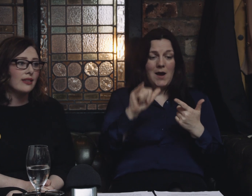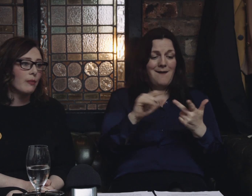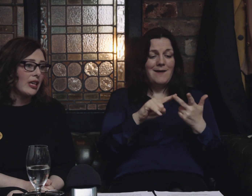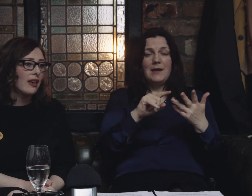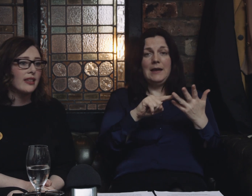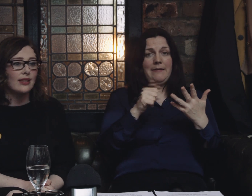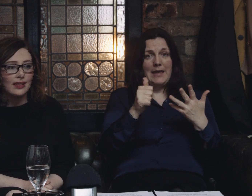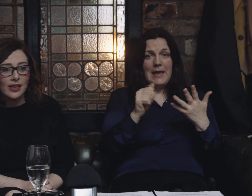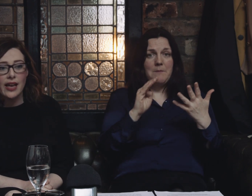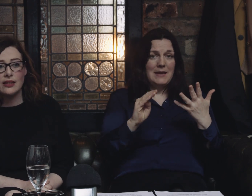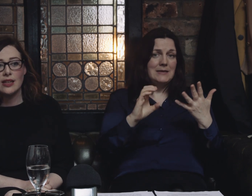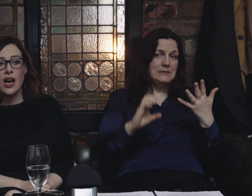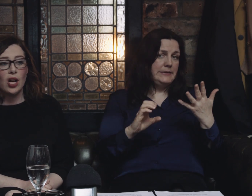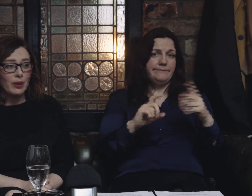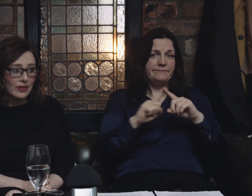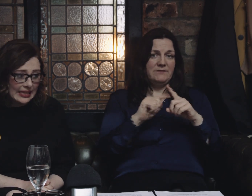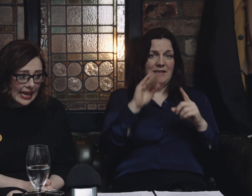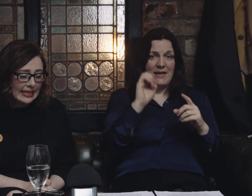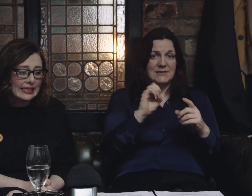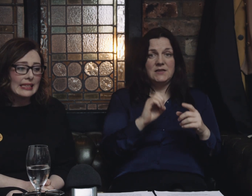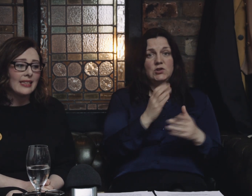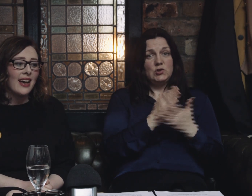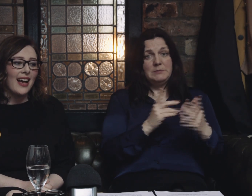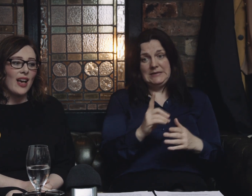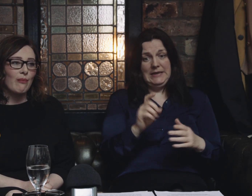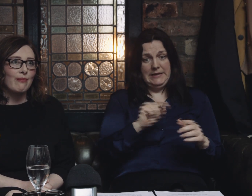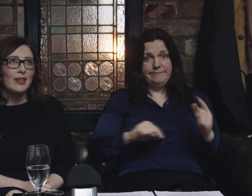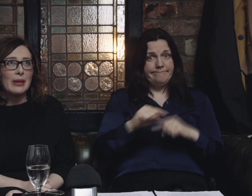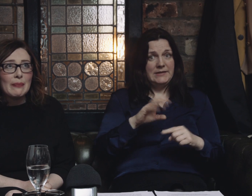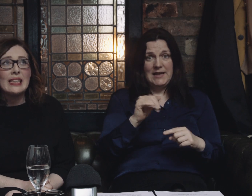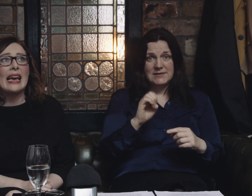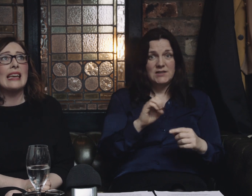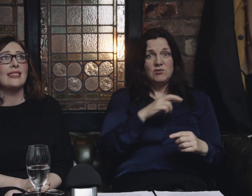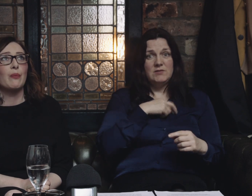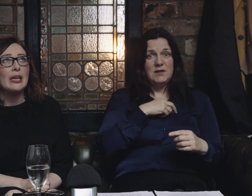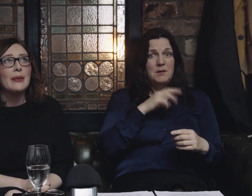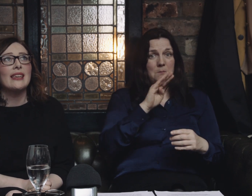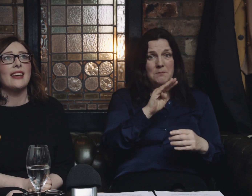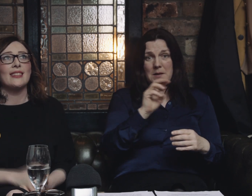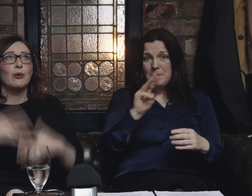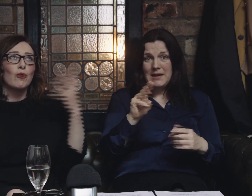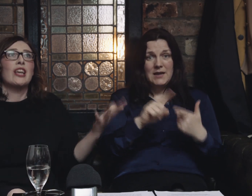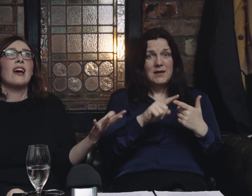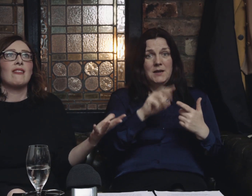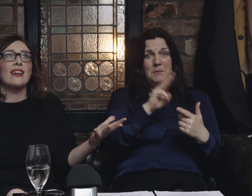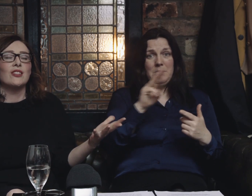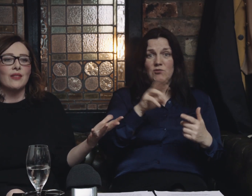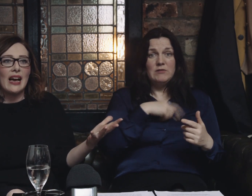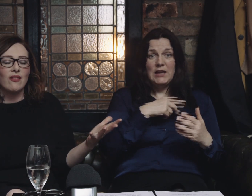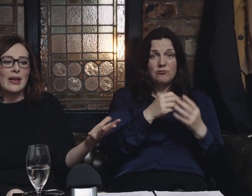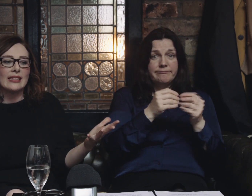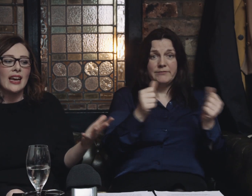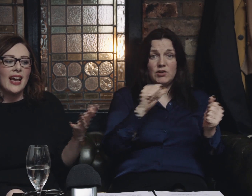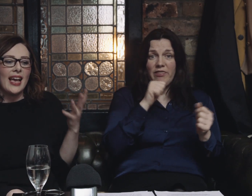A case, the B case, the C case, a couple of D cases, the BP case, the PP case. We're running out of letters